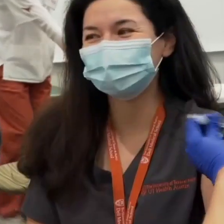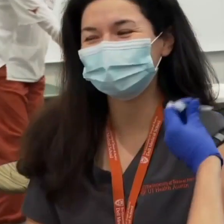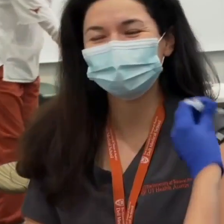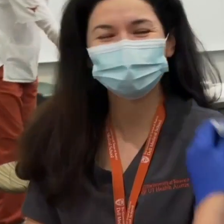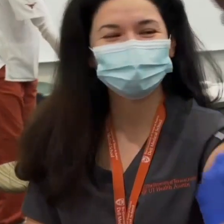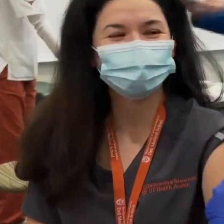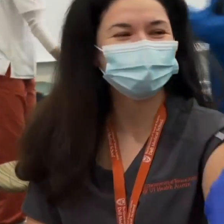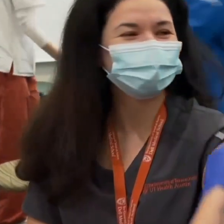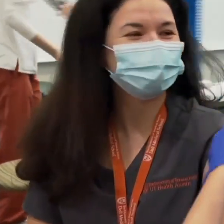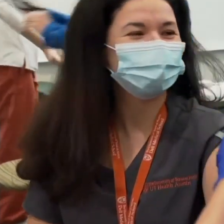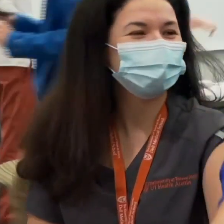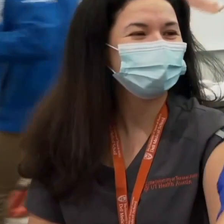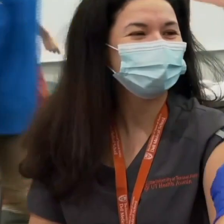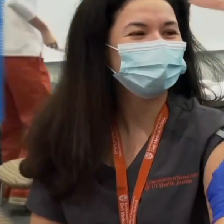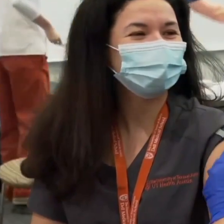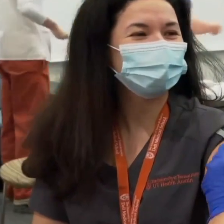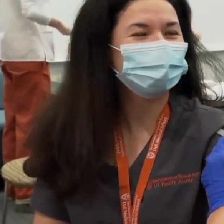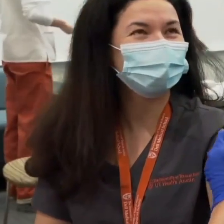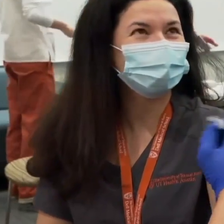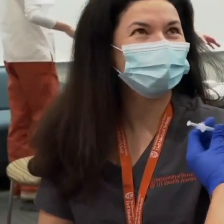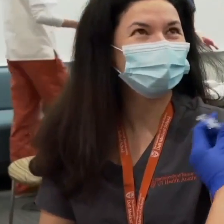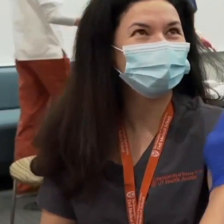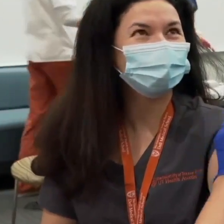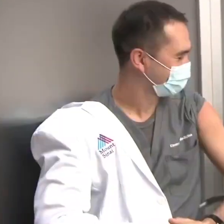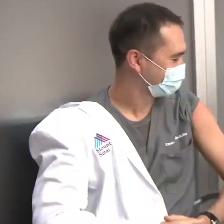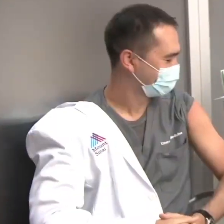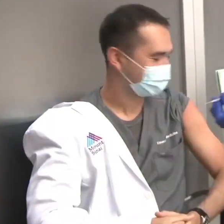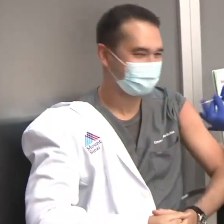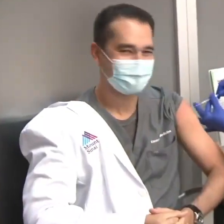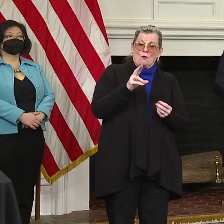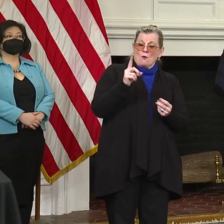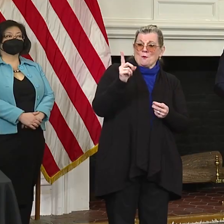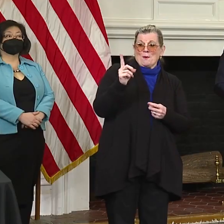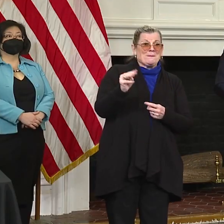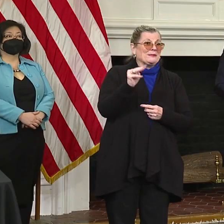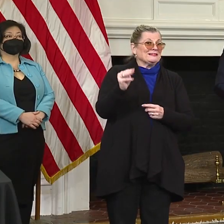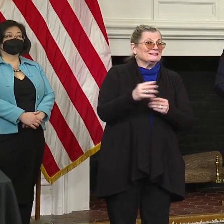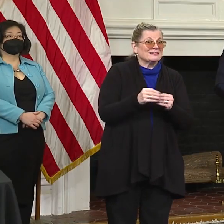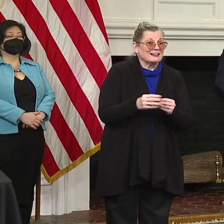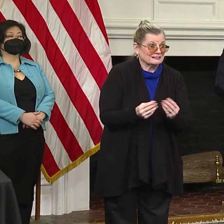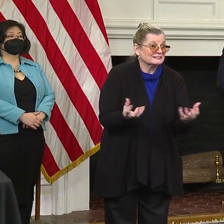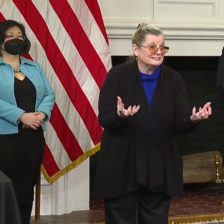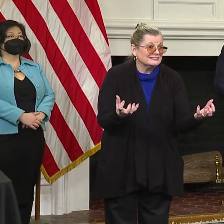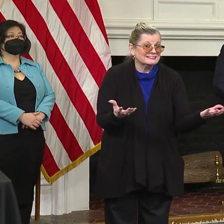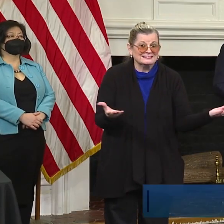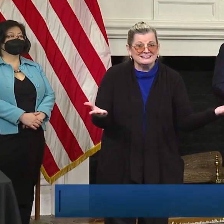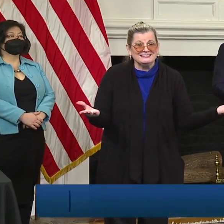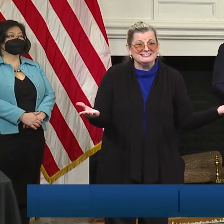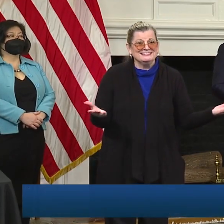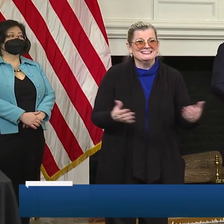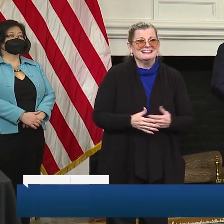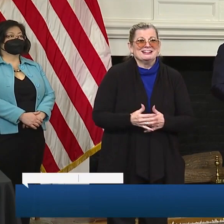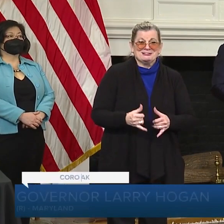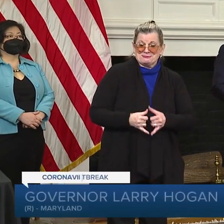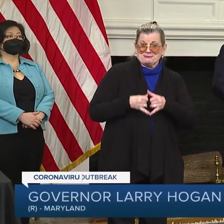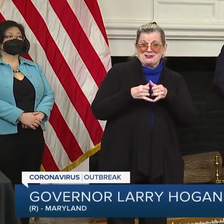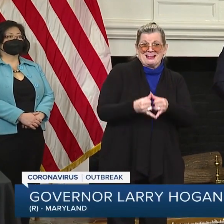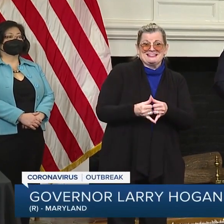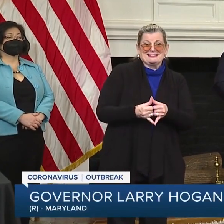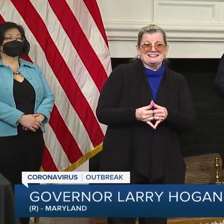grabs. The Maryland Lottery will pick one winner a week for the next 12 weeks. Our goal with this promotion is to reach those